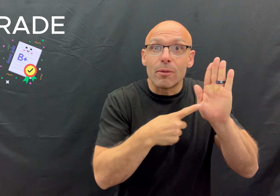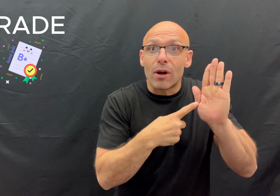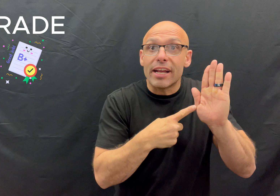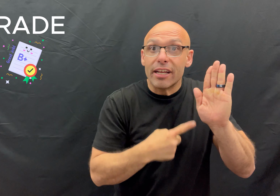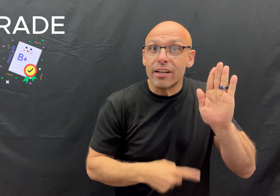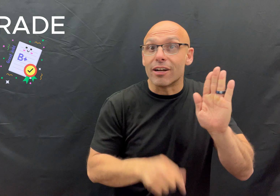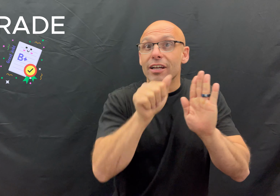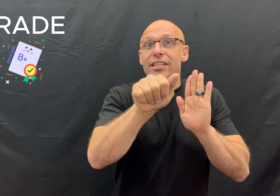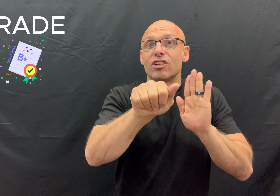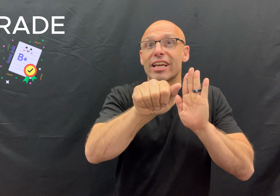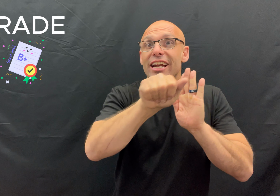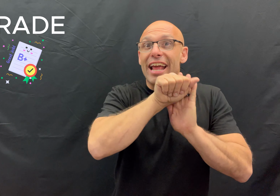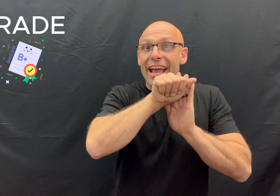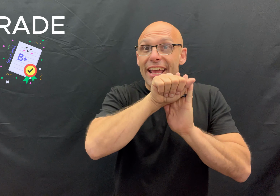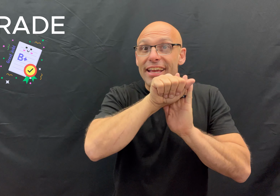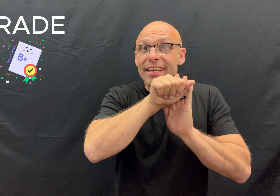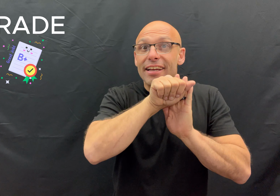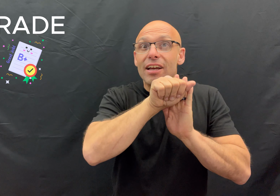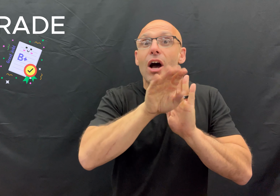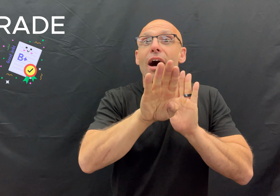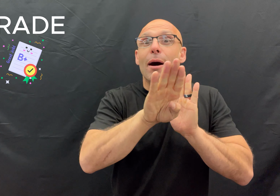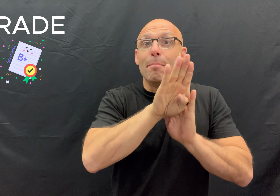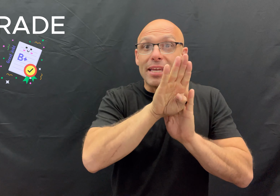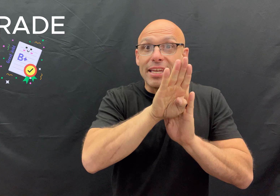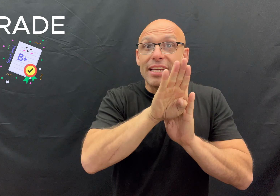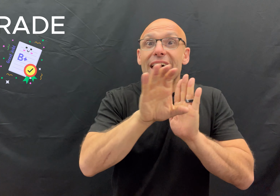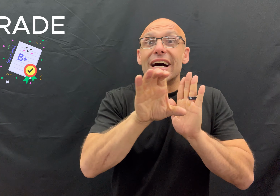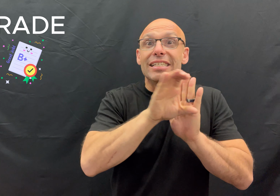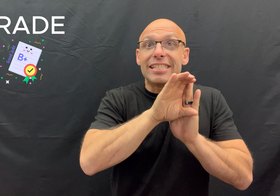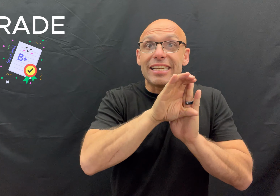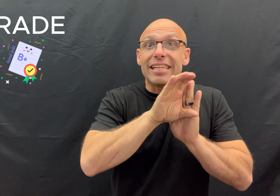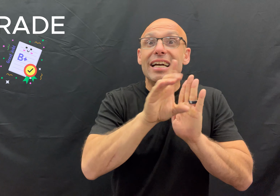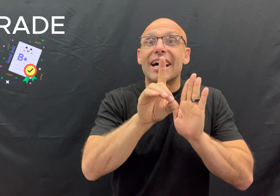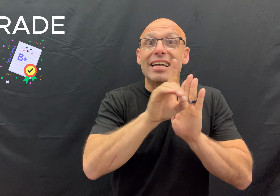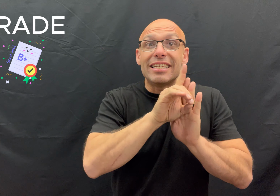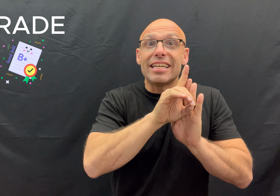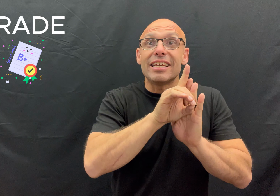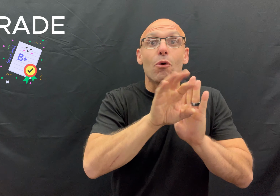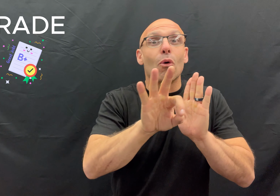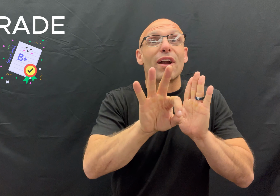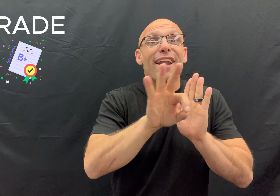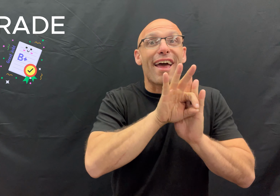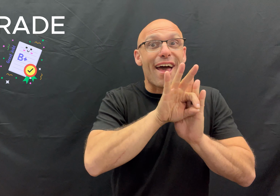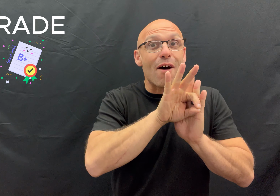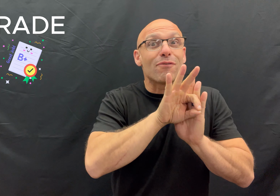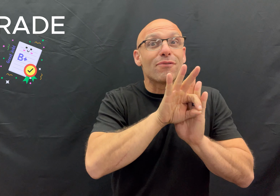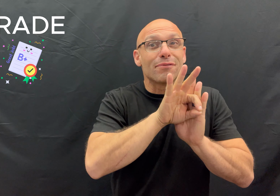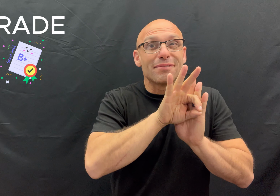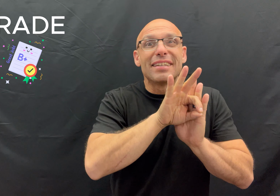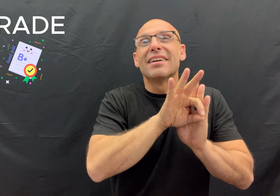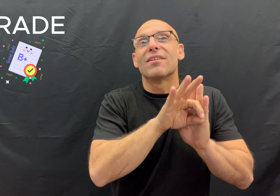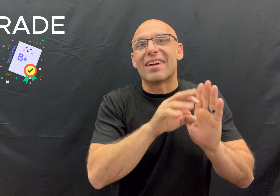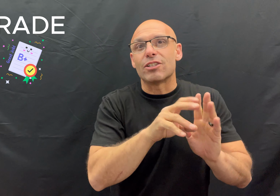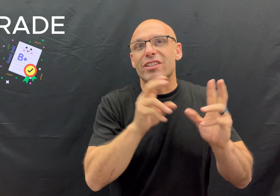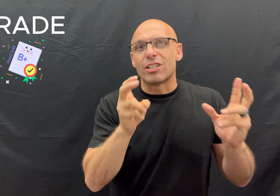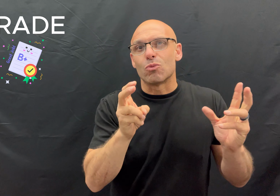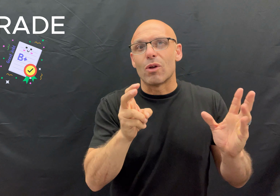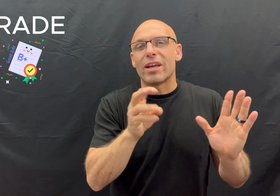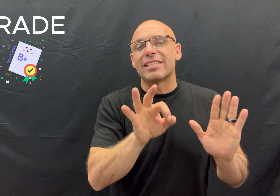right here. Did you get an A, a B, a C, a D, or an F? Right? So this is one way to